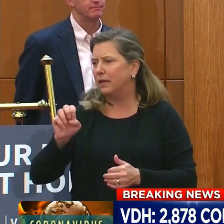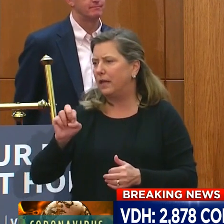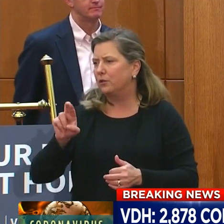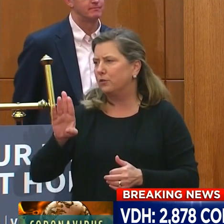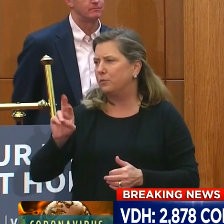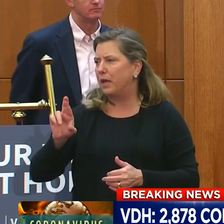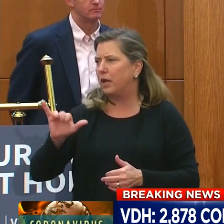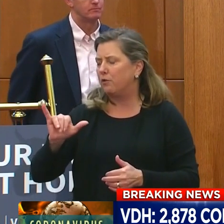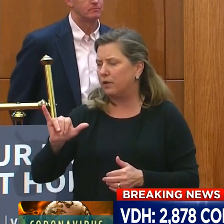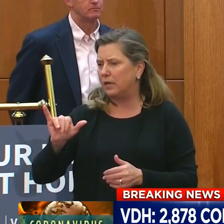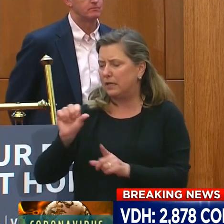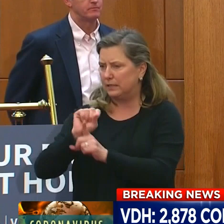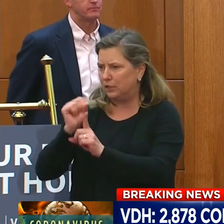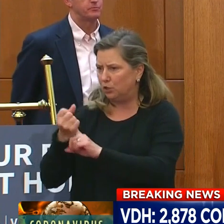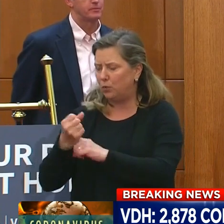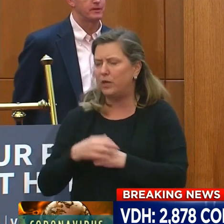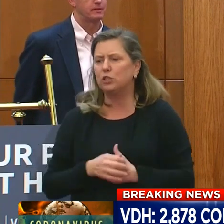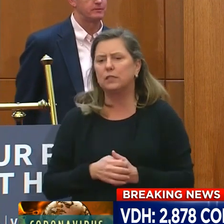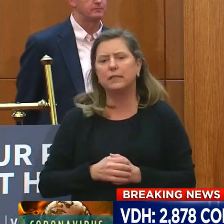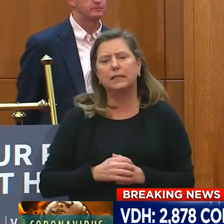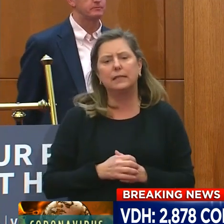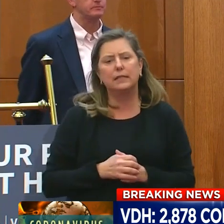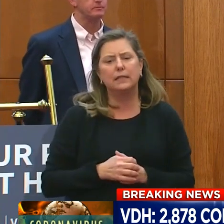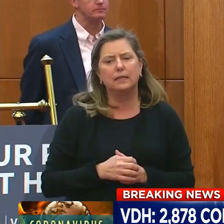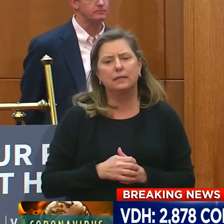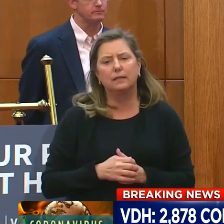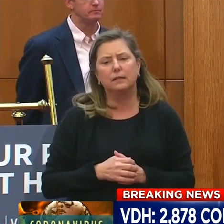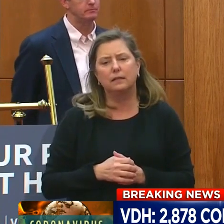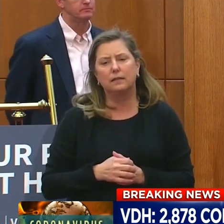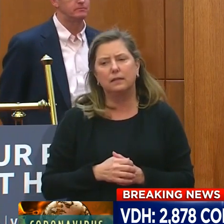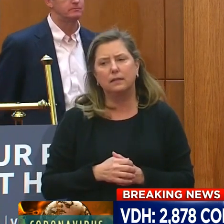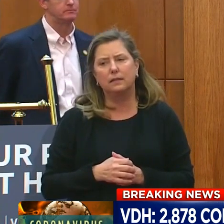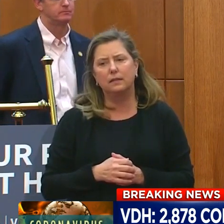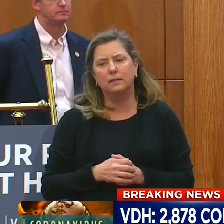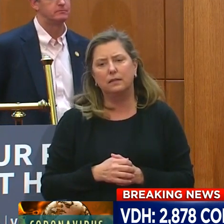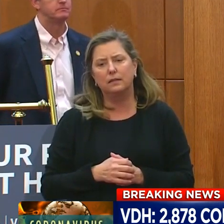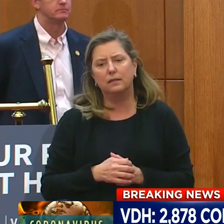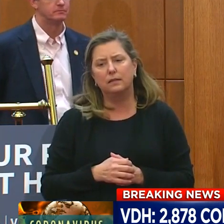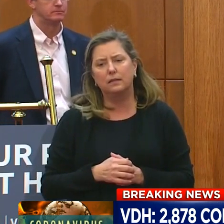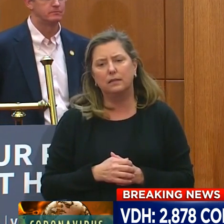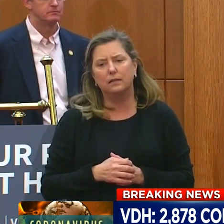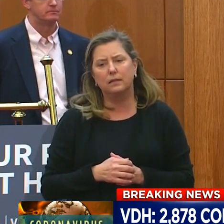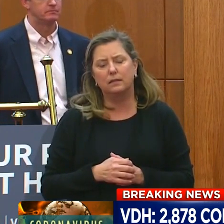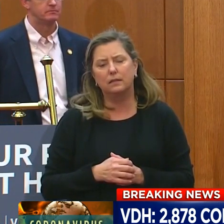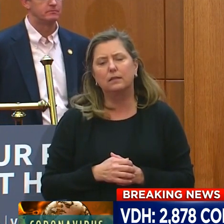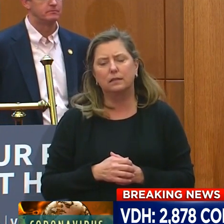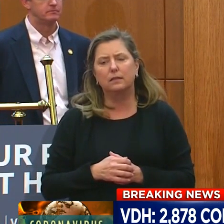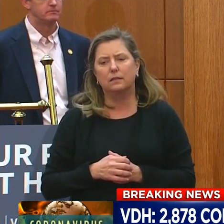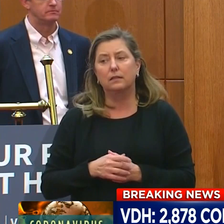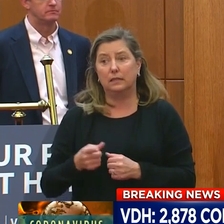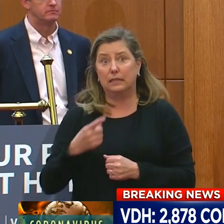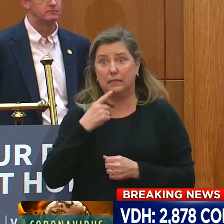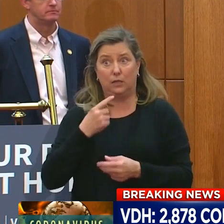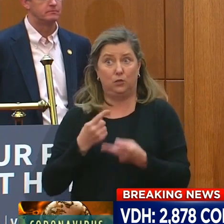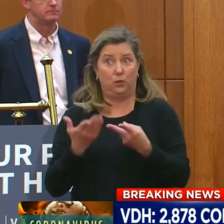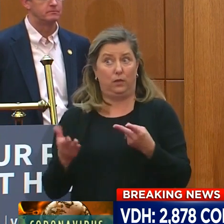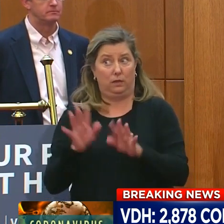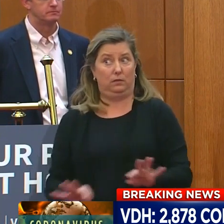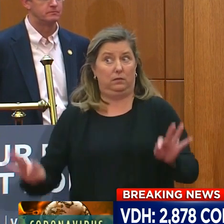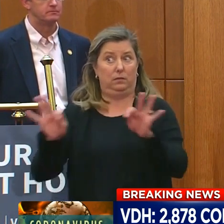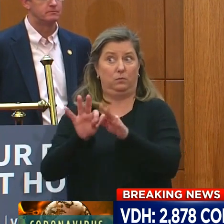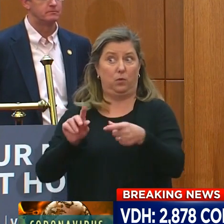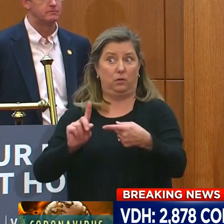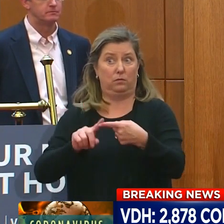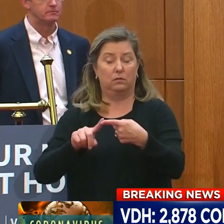said two things there that they thought were really important was that they think